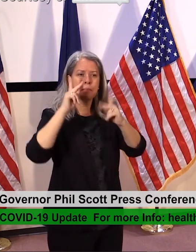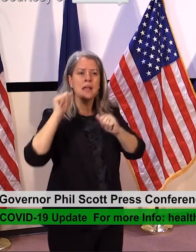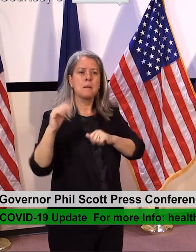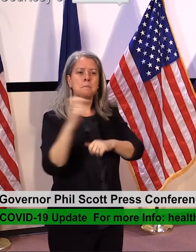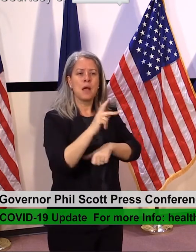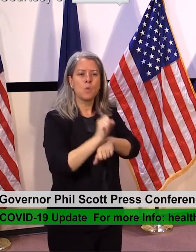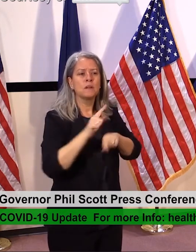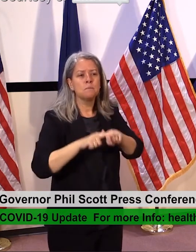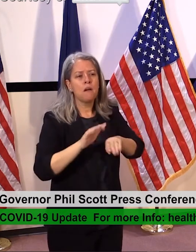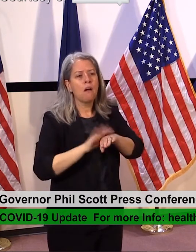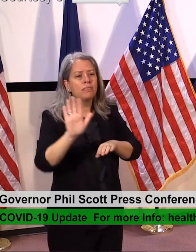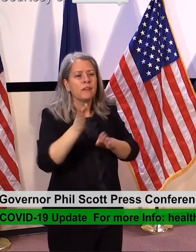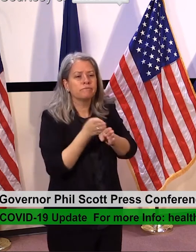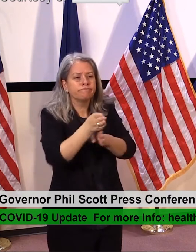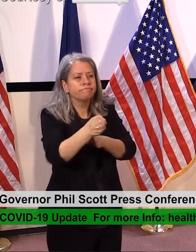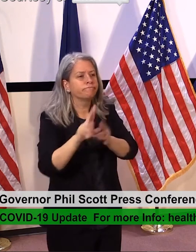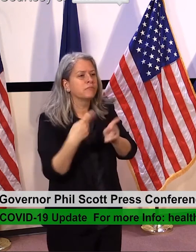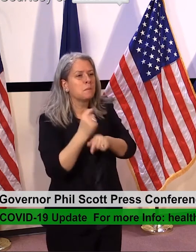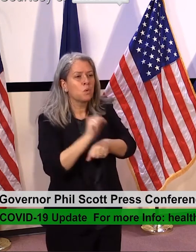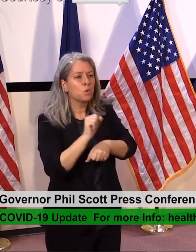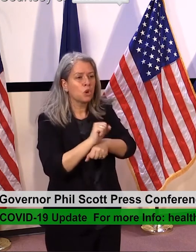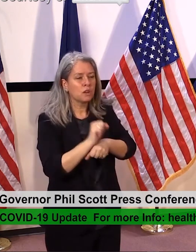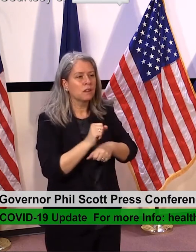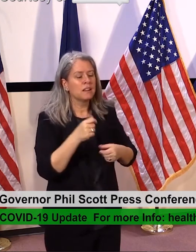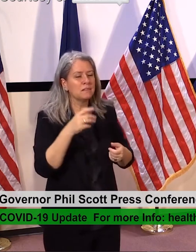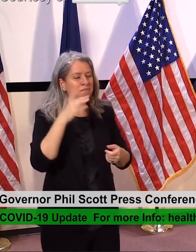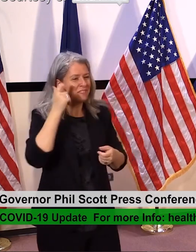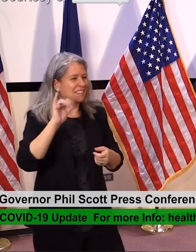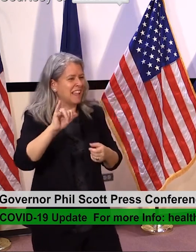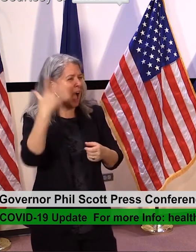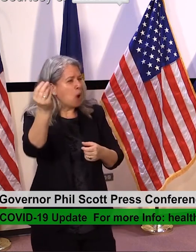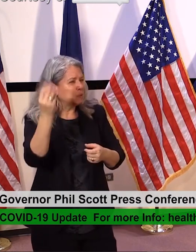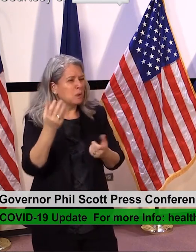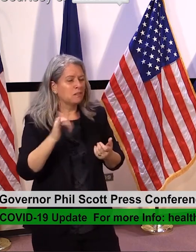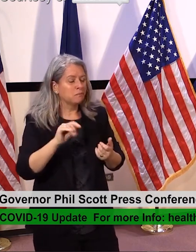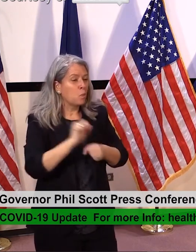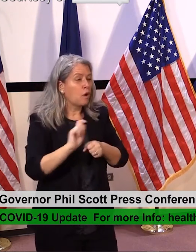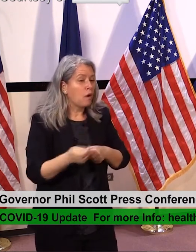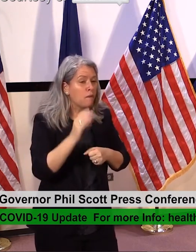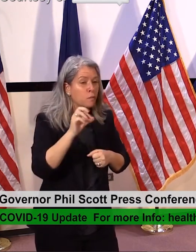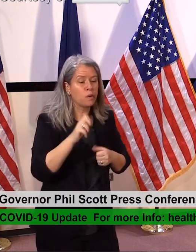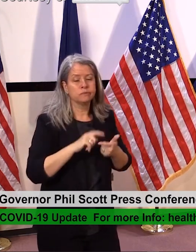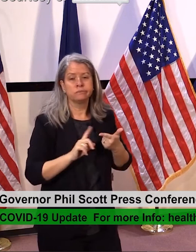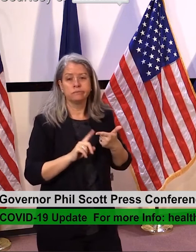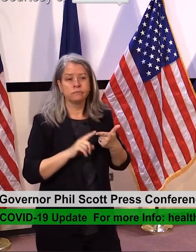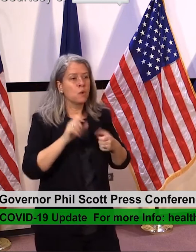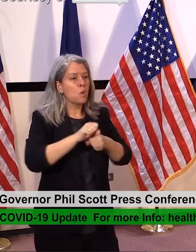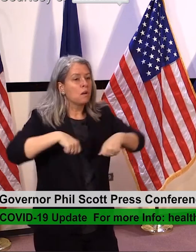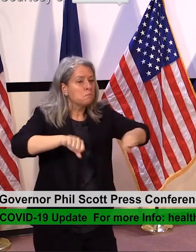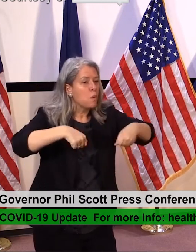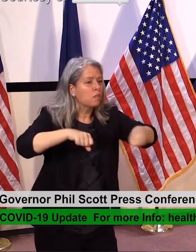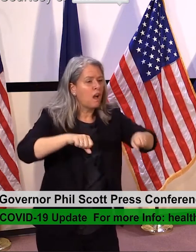some order, if you thought about that and when that might be. These are low-density outdoor kind of jobs, which